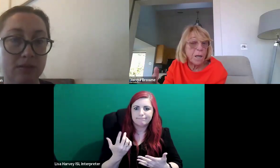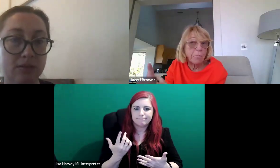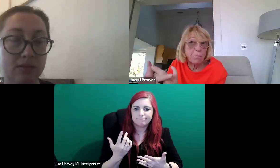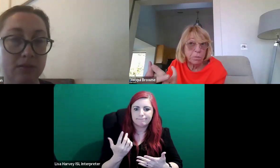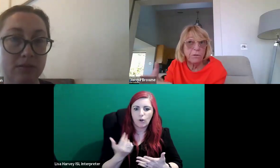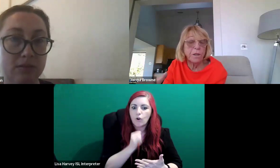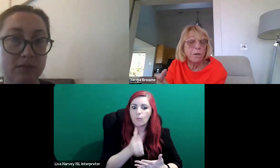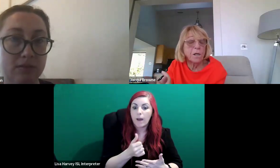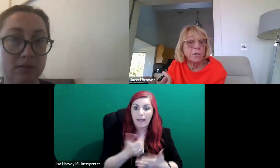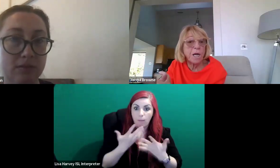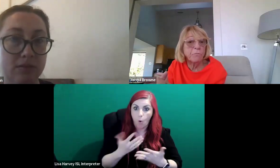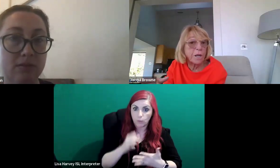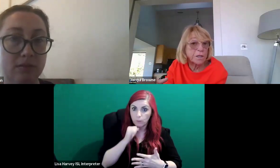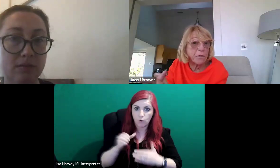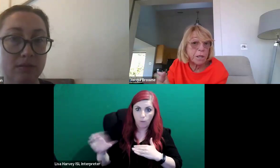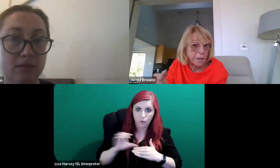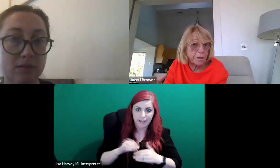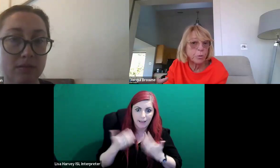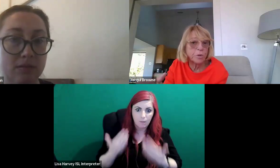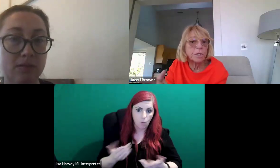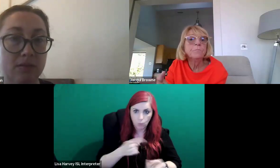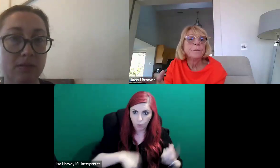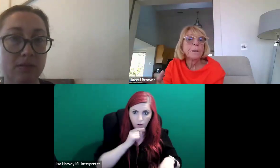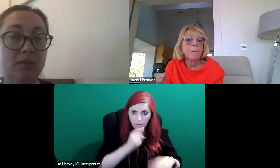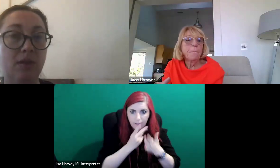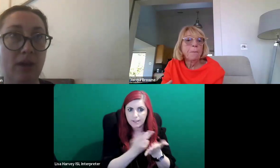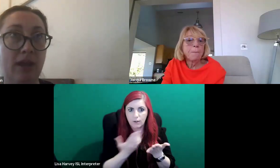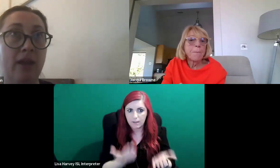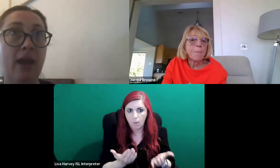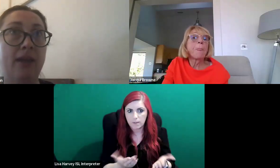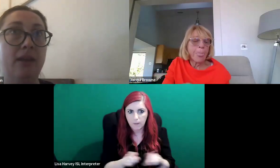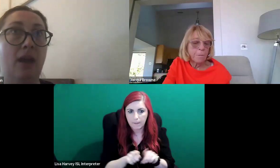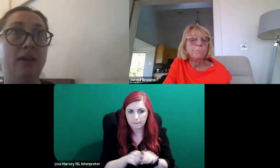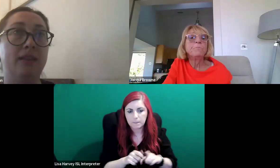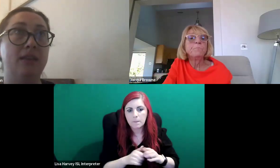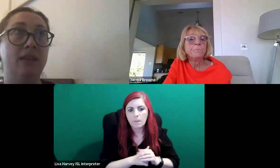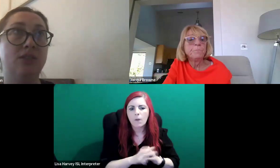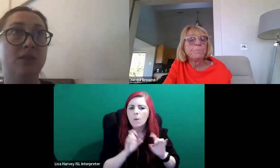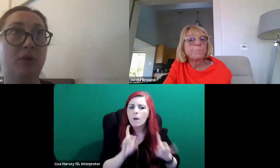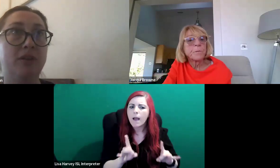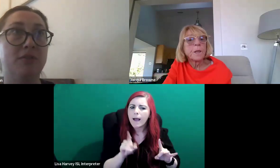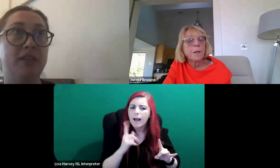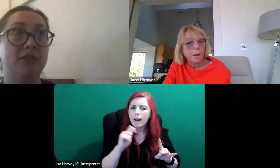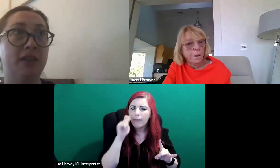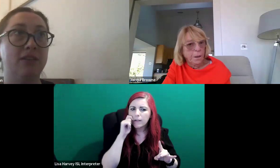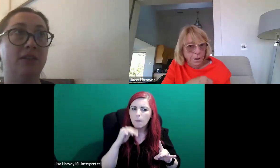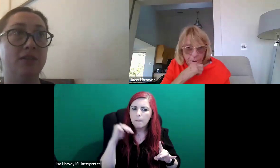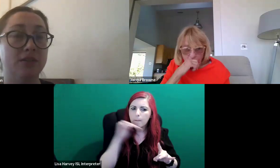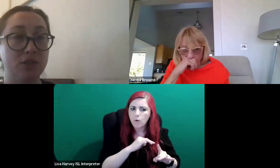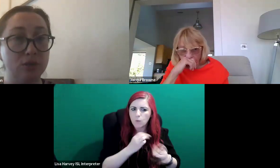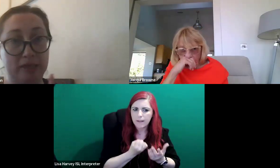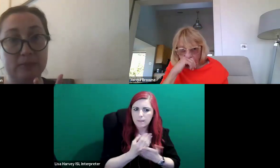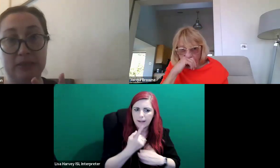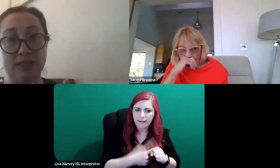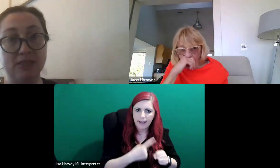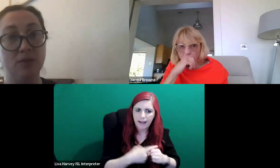are giving our time voluntarily at the moment. Okay, and I think it's just important to reiterate that